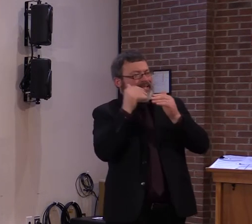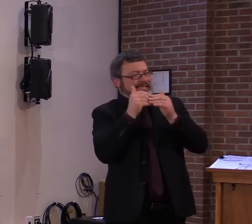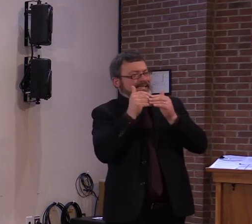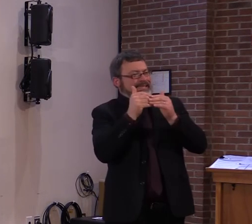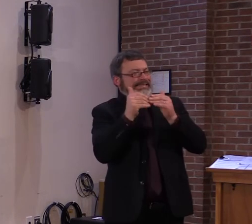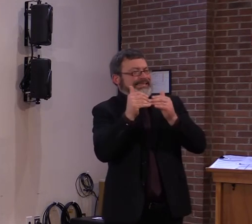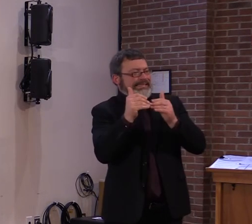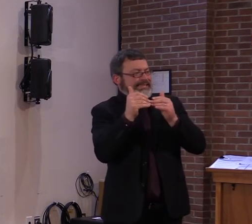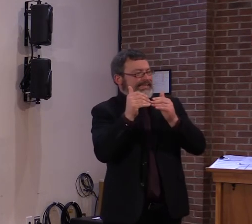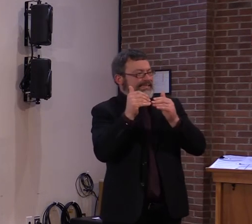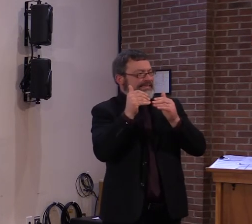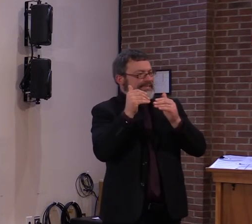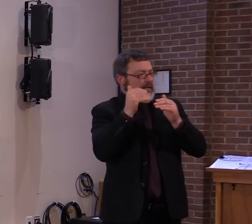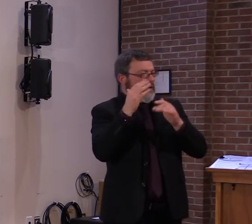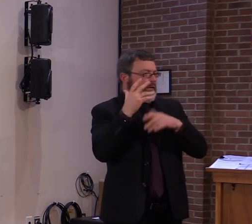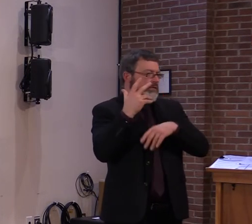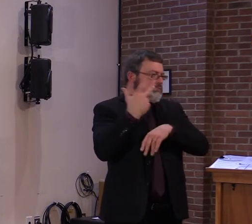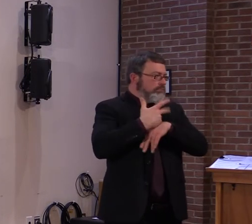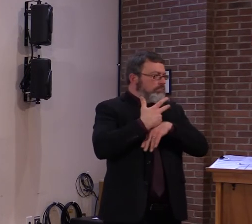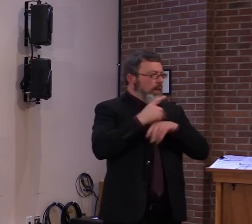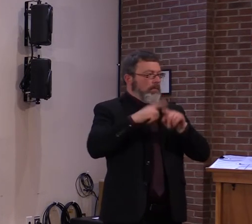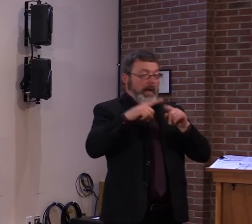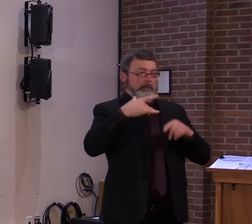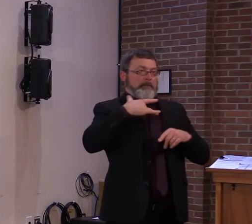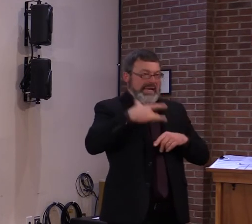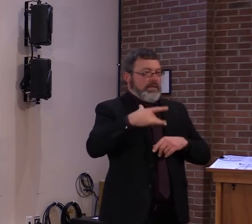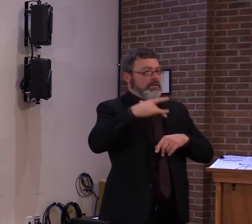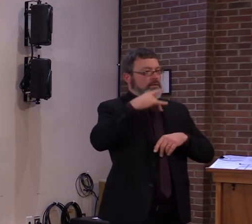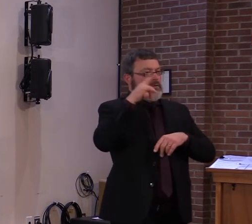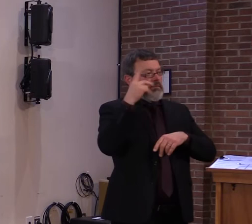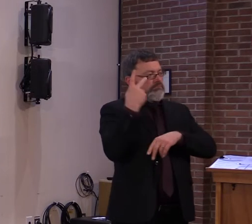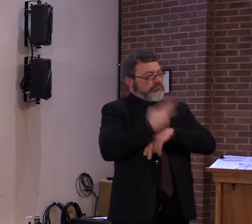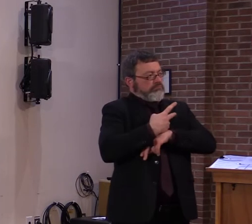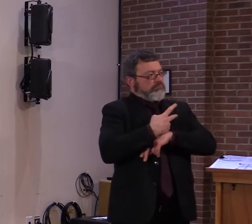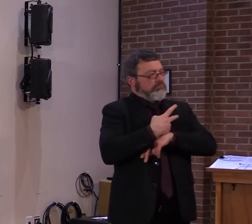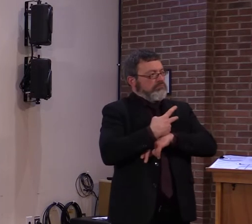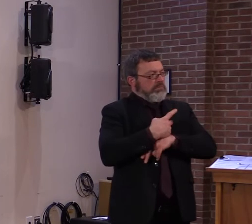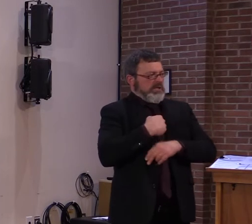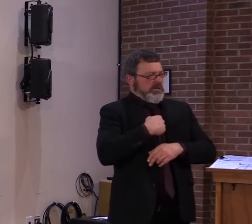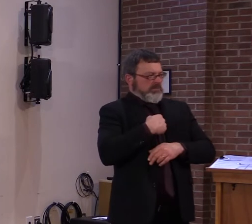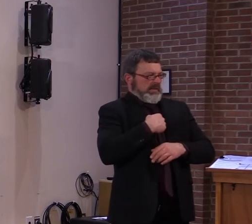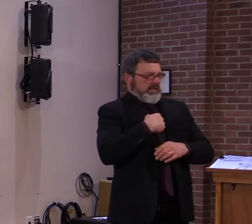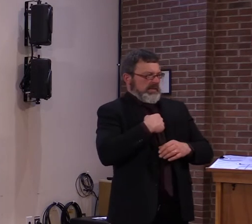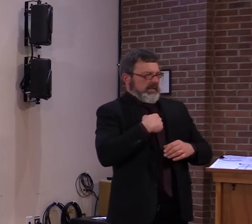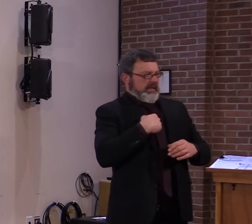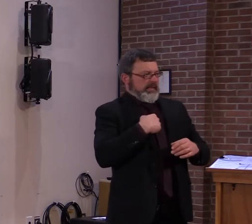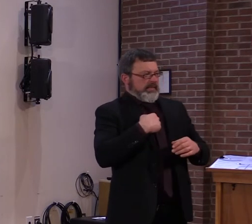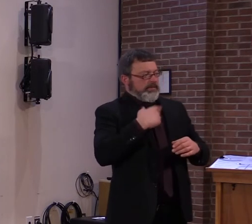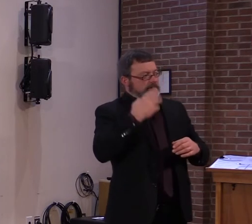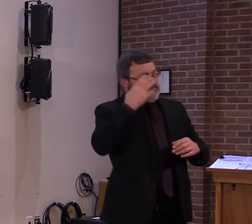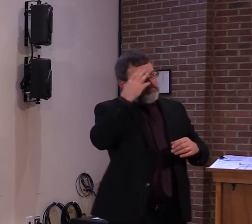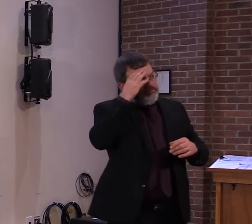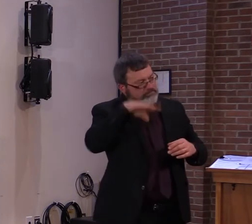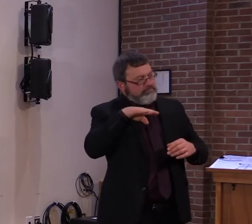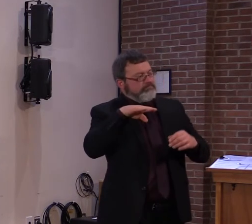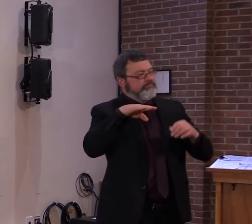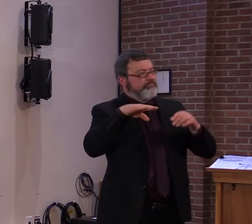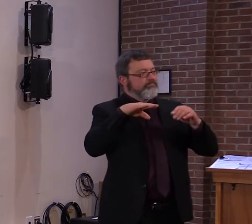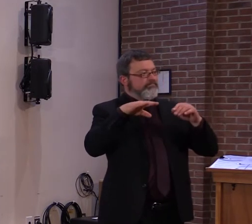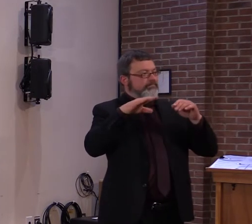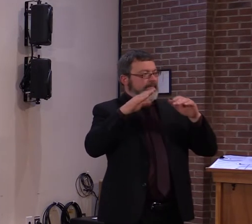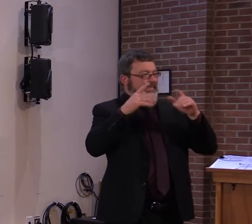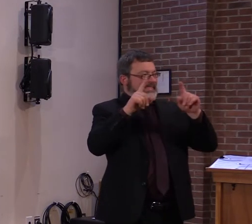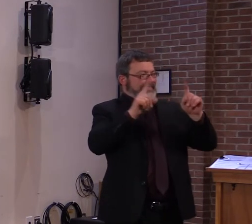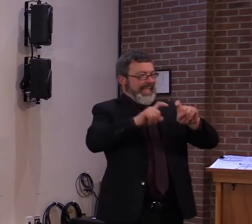labs. I bet that in a few days, if there's more and more of those tests being used, you're going to see a